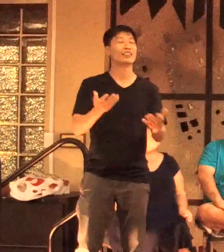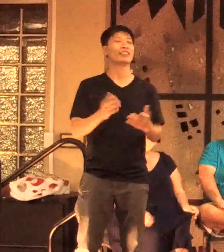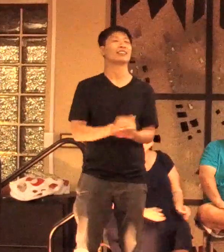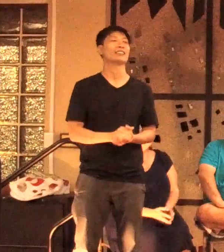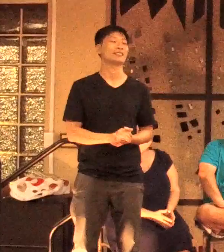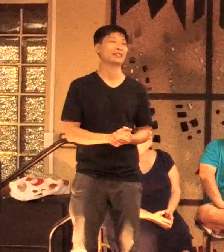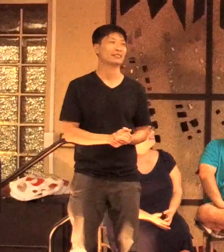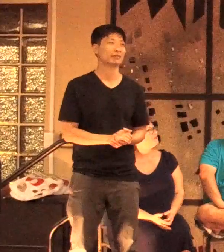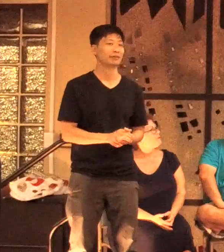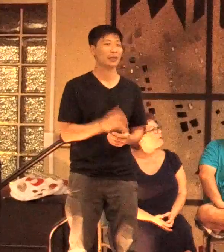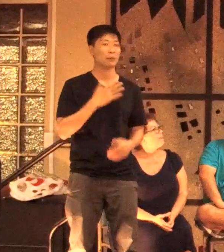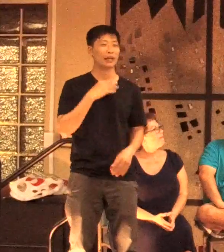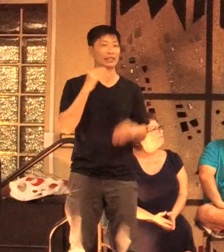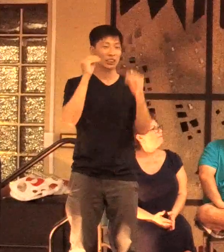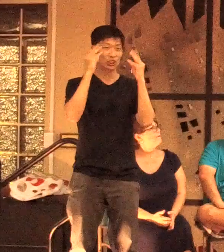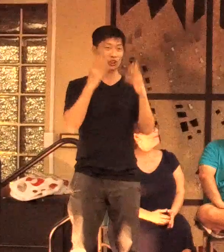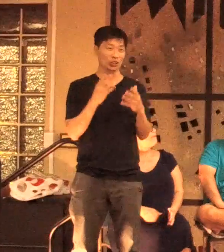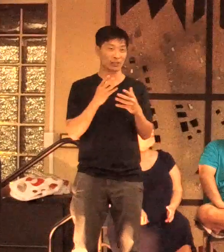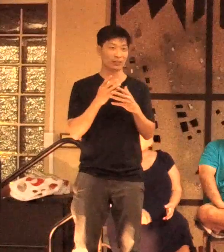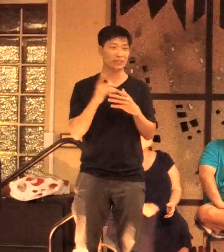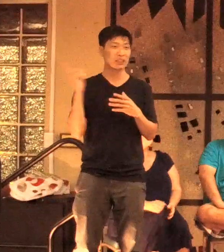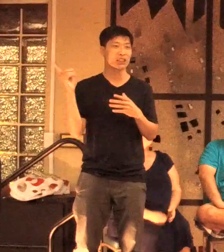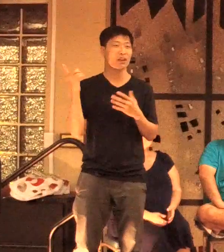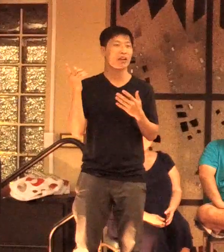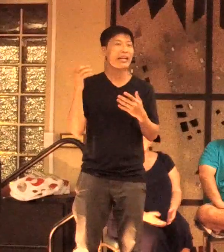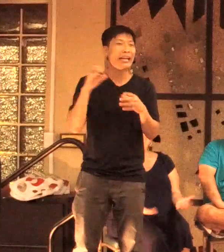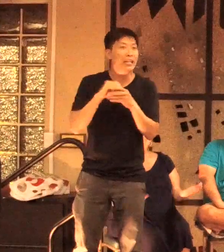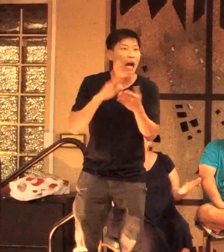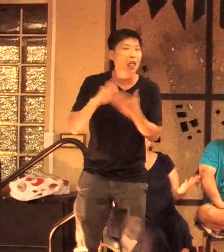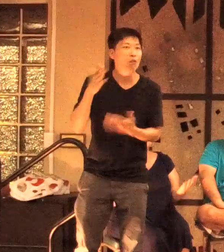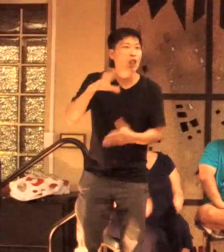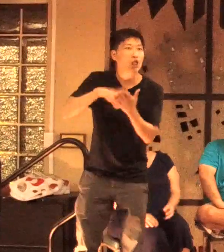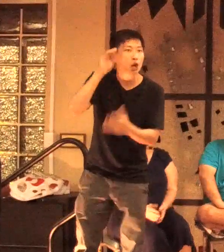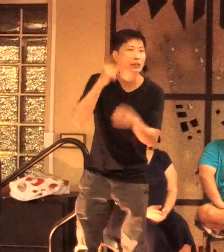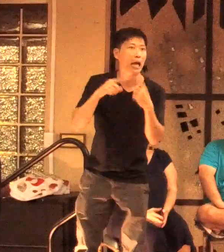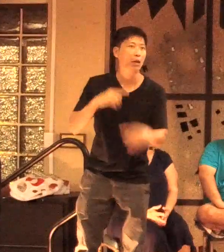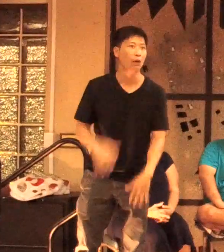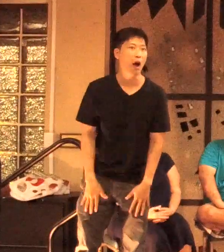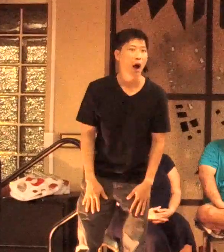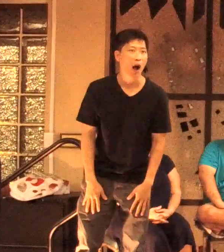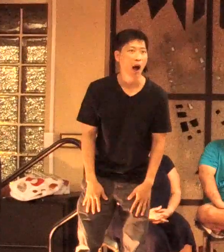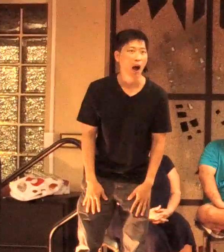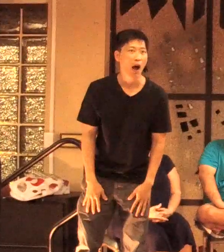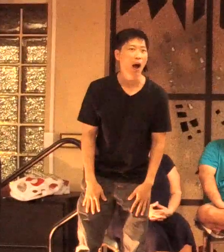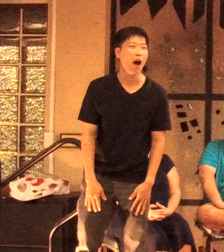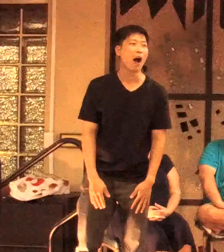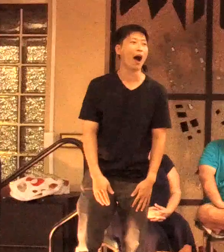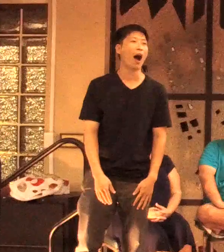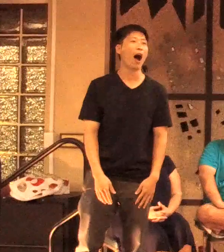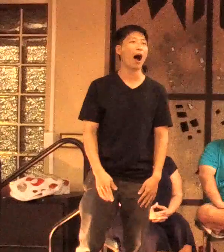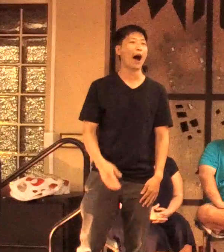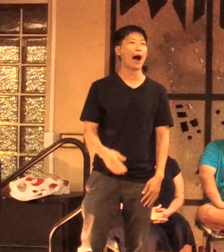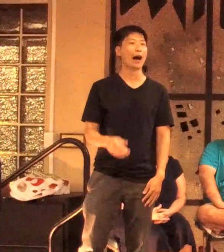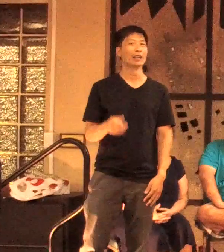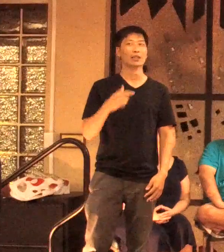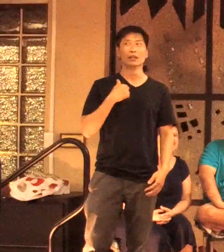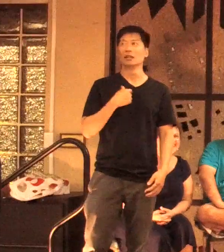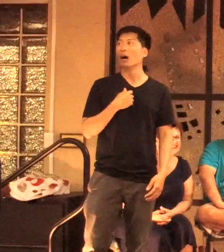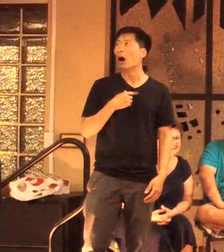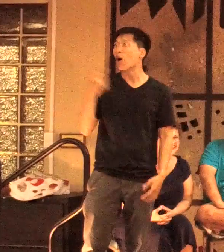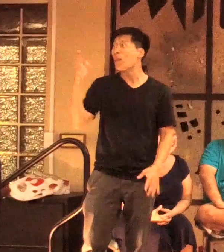The bad part was that a teacher in college, she learned sign language. So I got to bring it up on